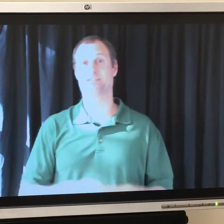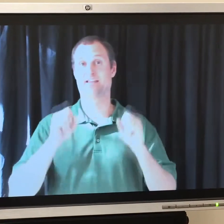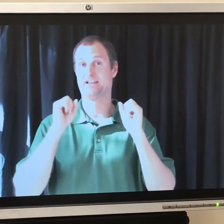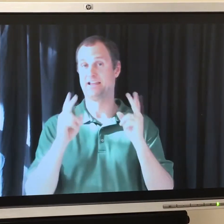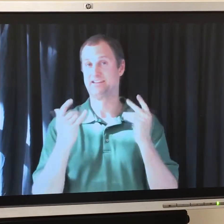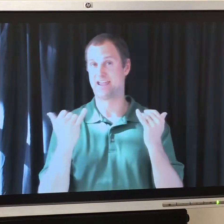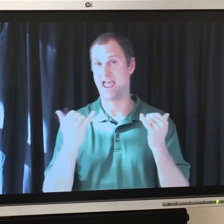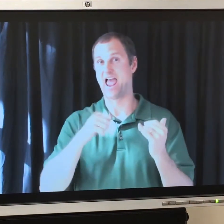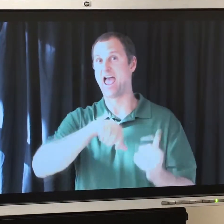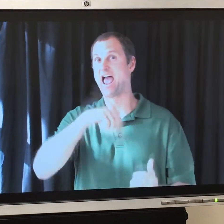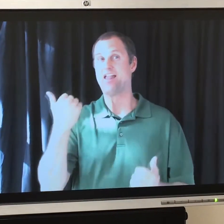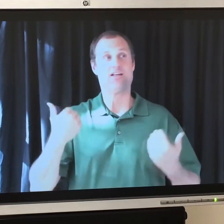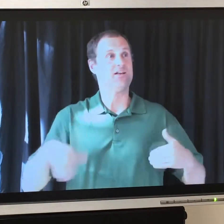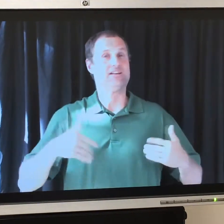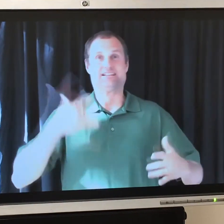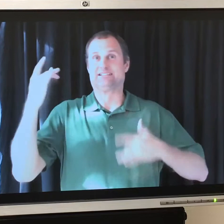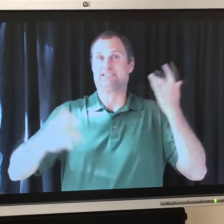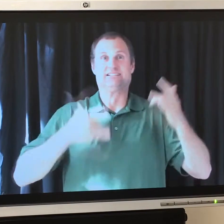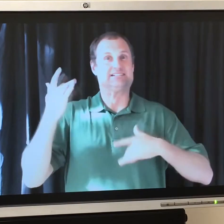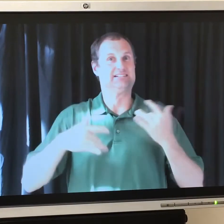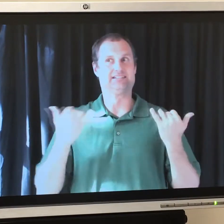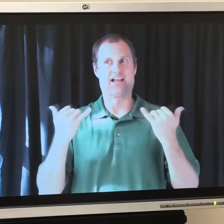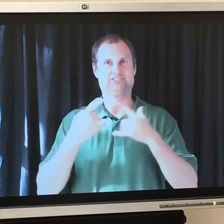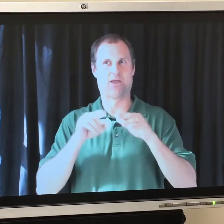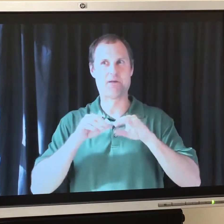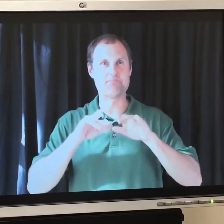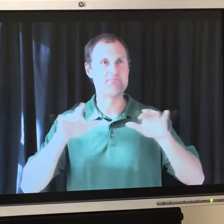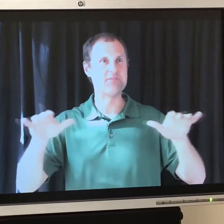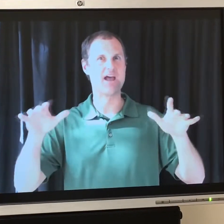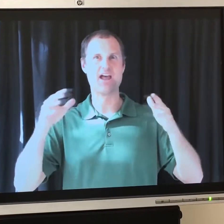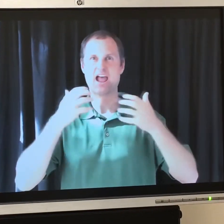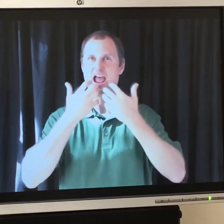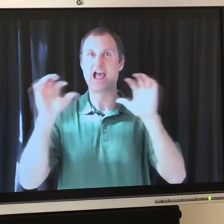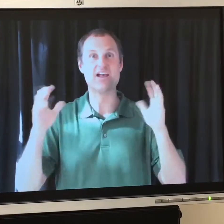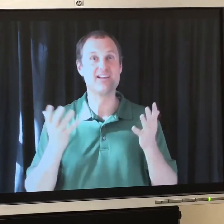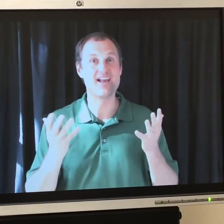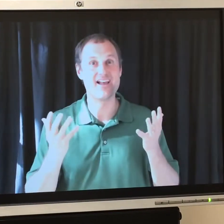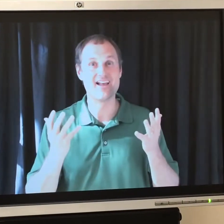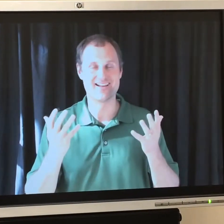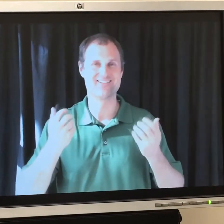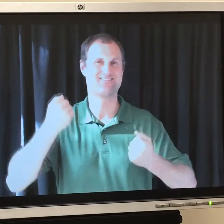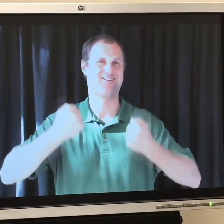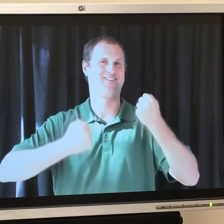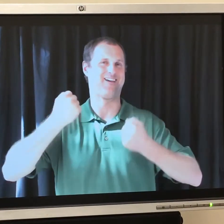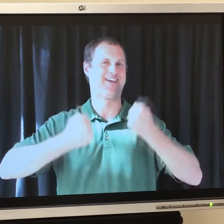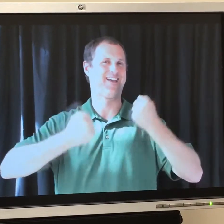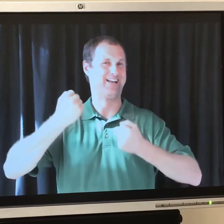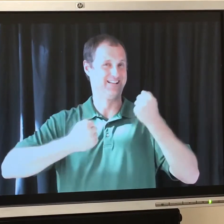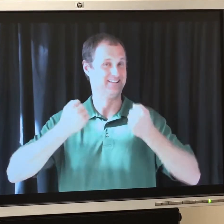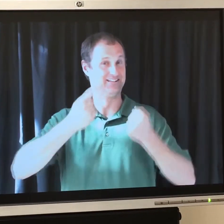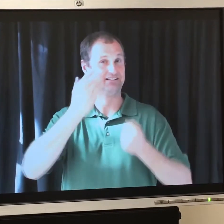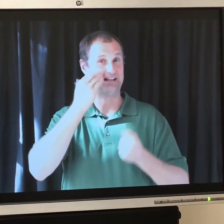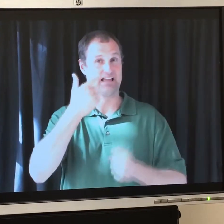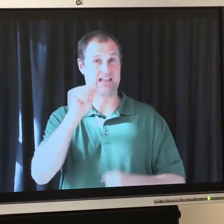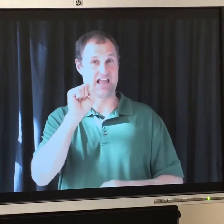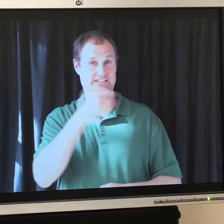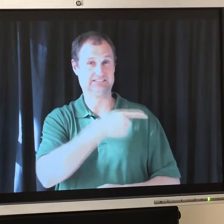element, lighter than any gas. Now, the big news in hydrogen is